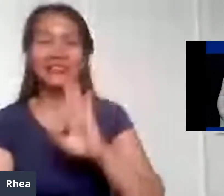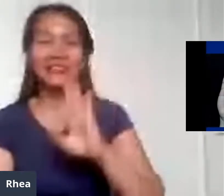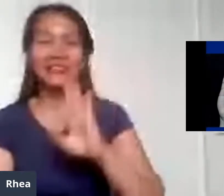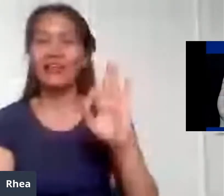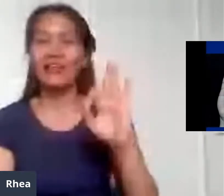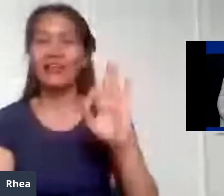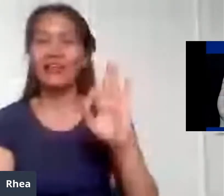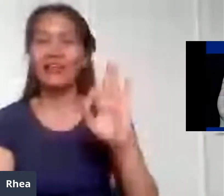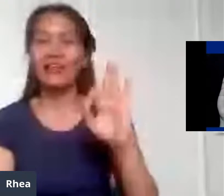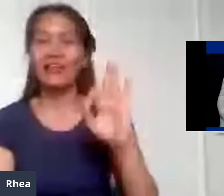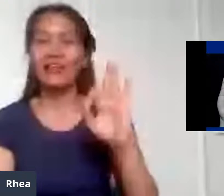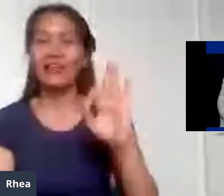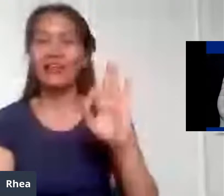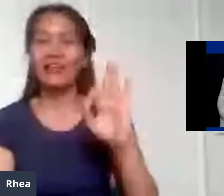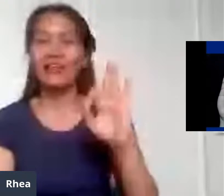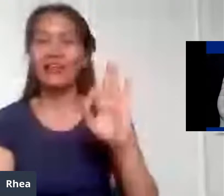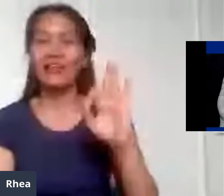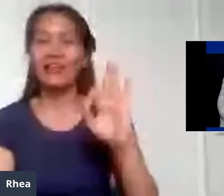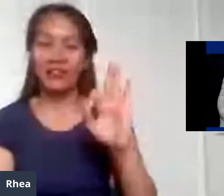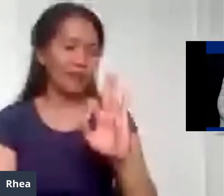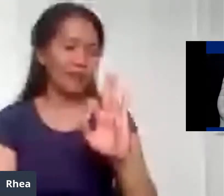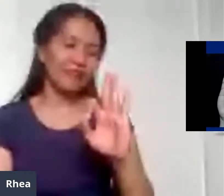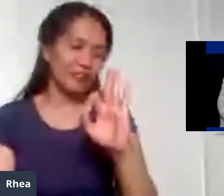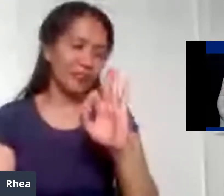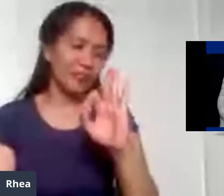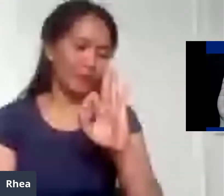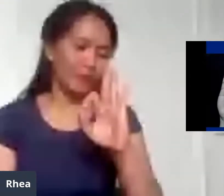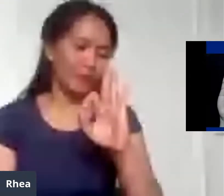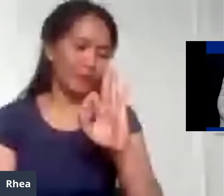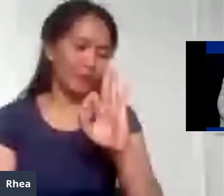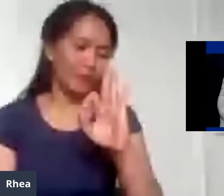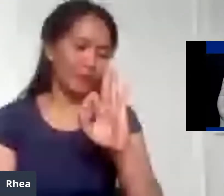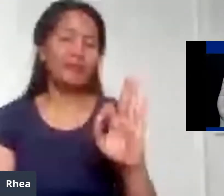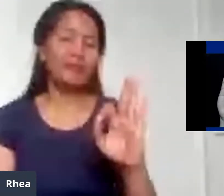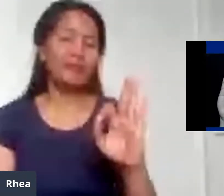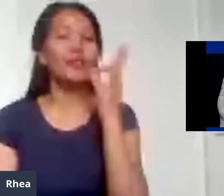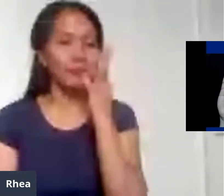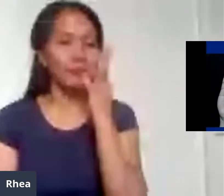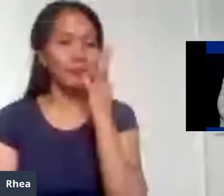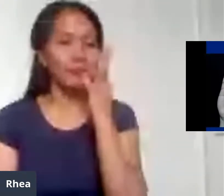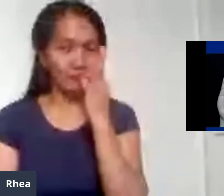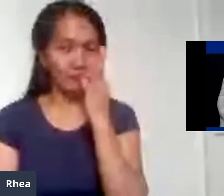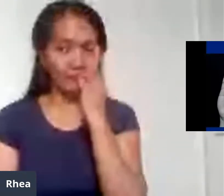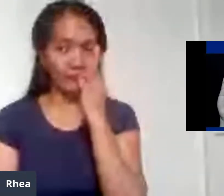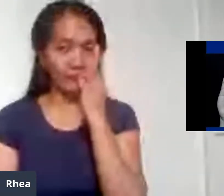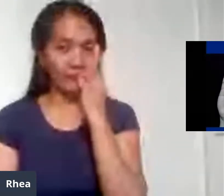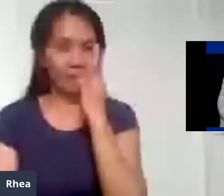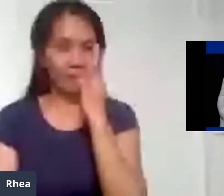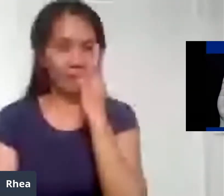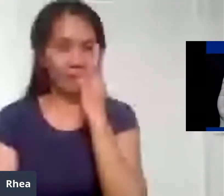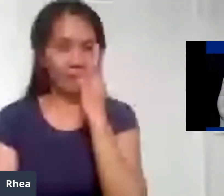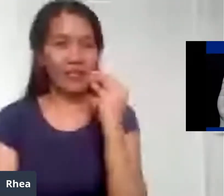F for the deaf people. Letter F would stand for the word food.